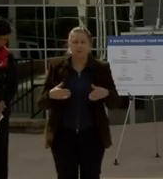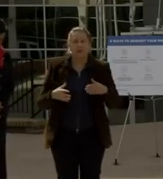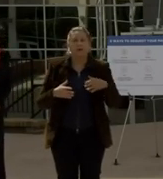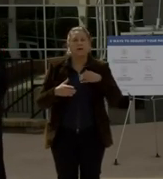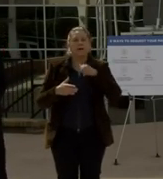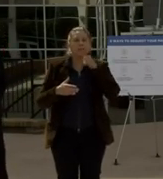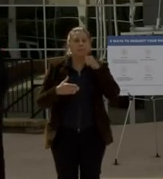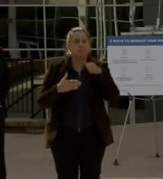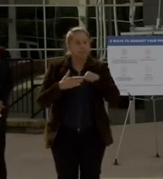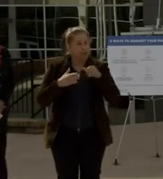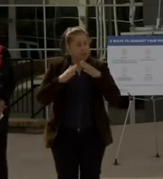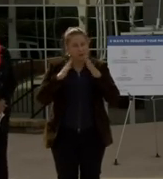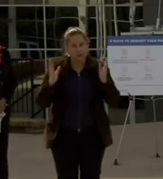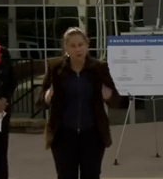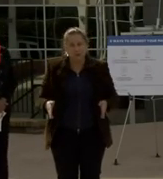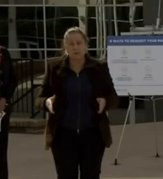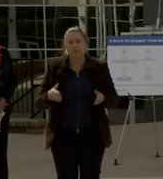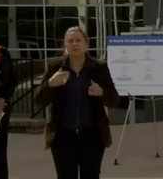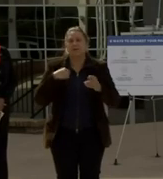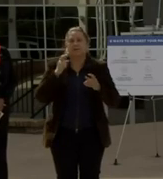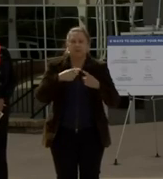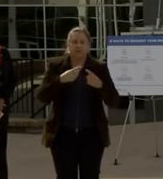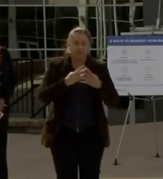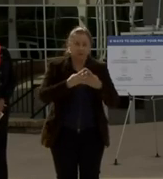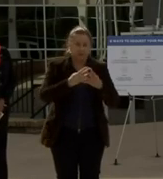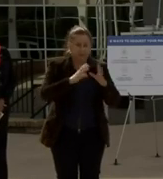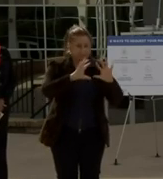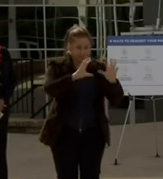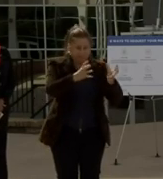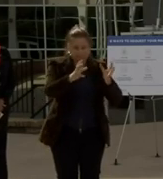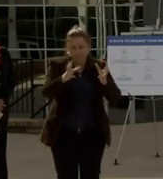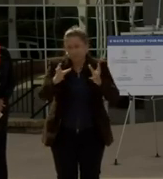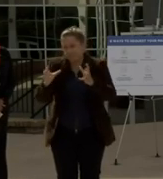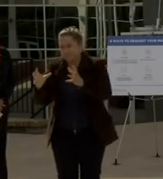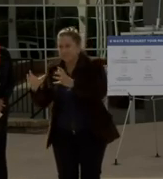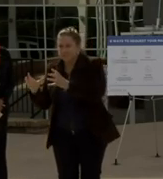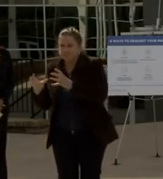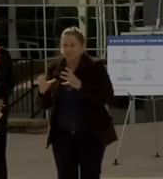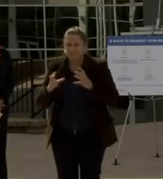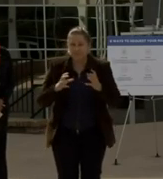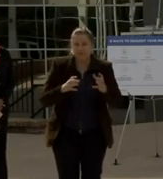sort and categorize. And so actually mailing ballots out to